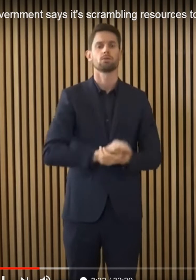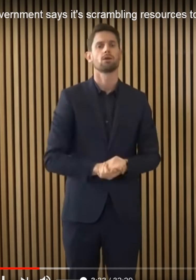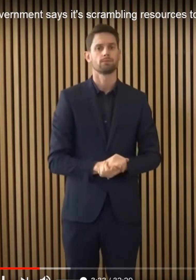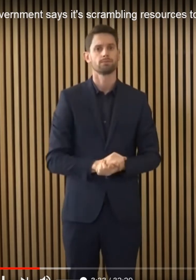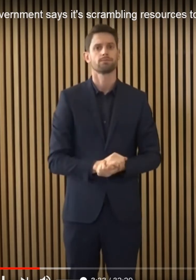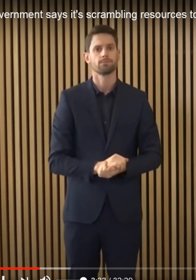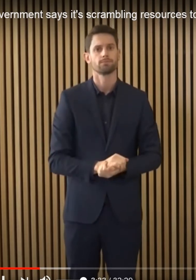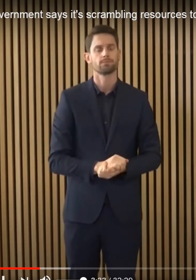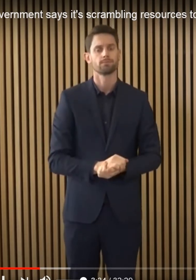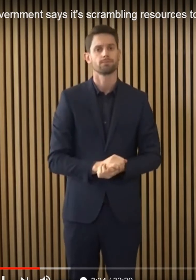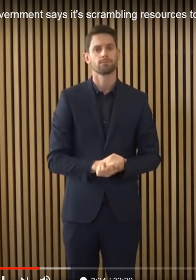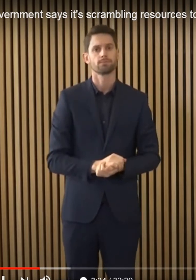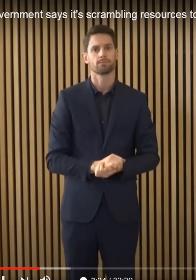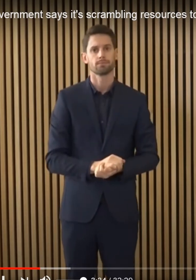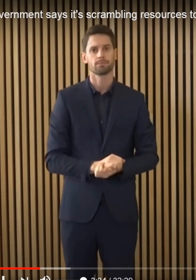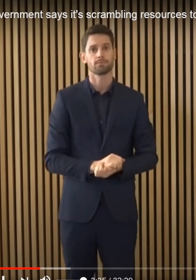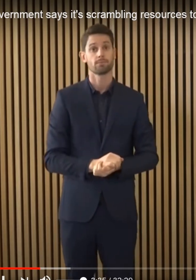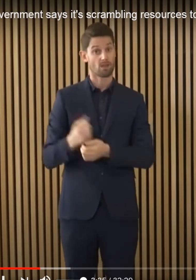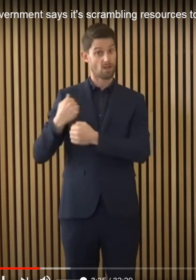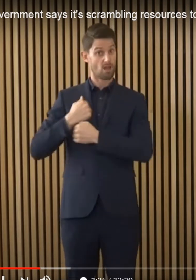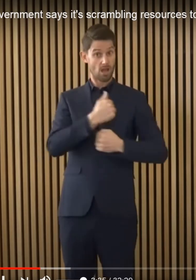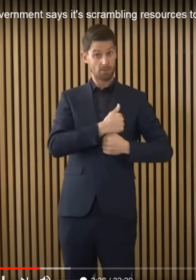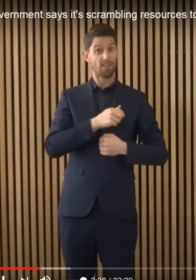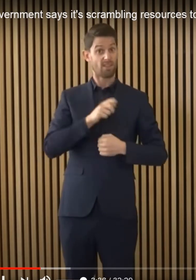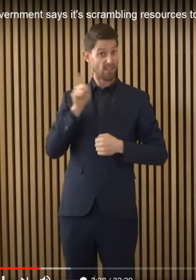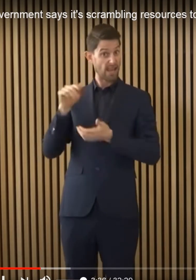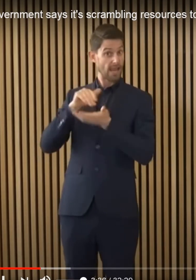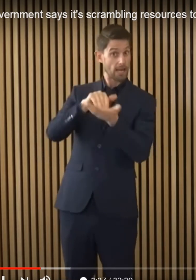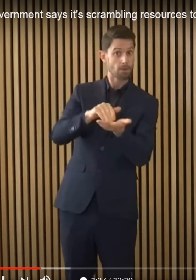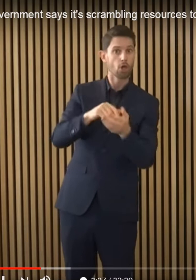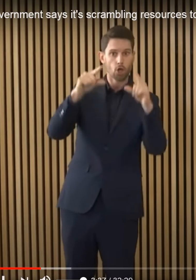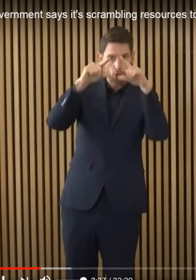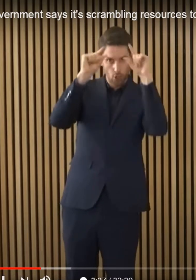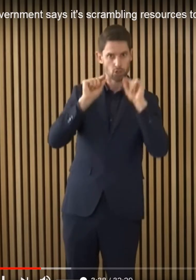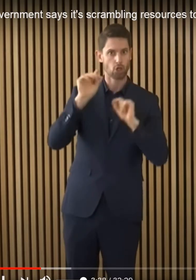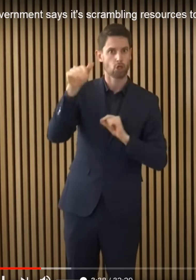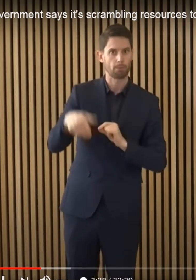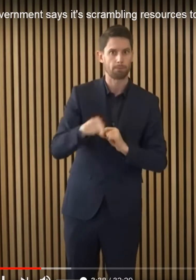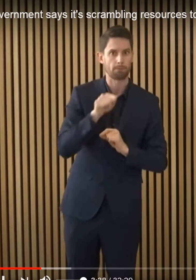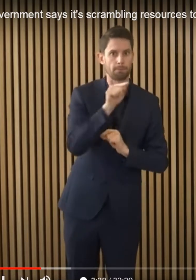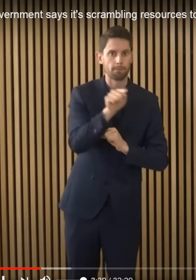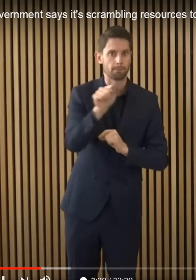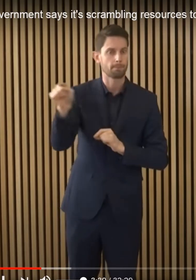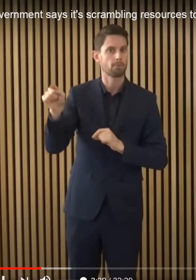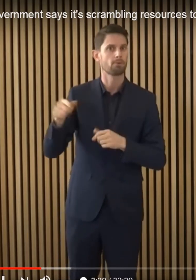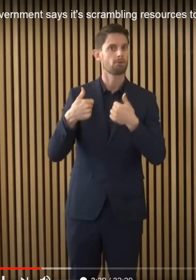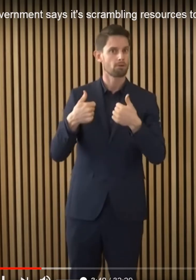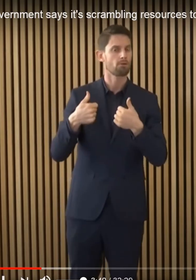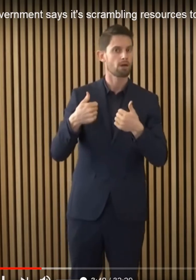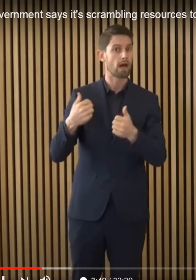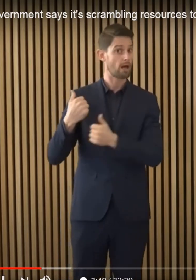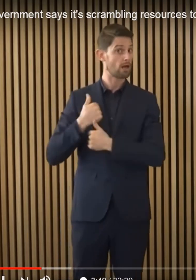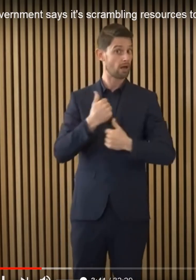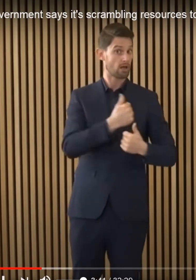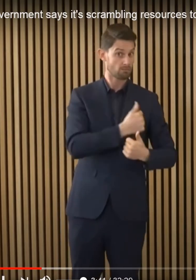in to assist with the aged care centres. In particular, they are currently, and they have been